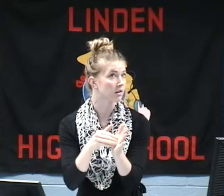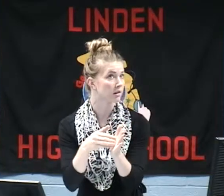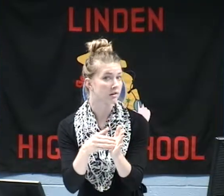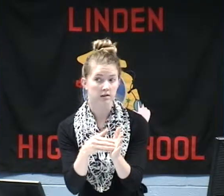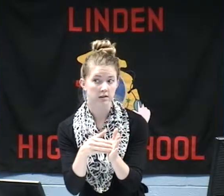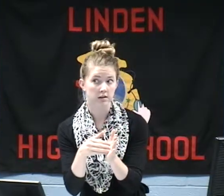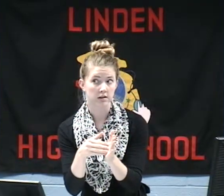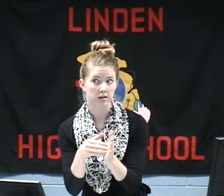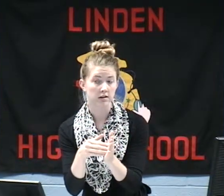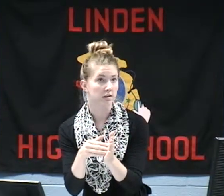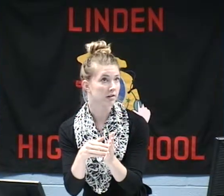again.